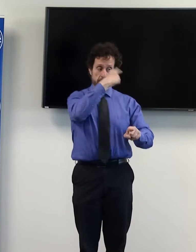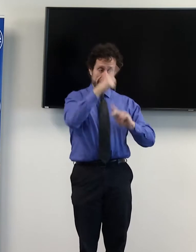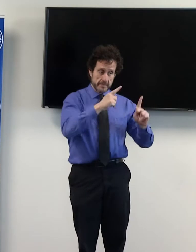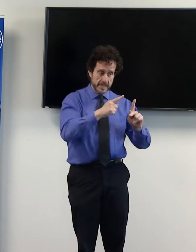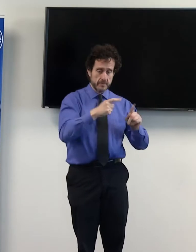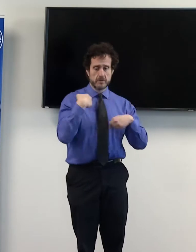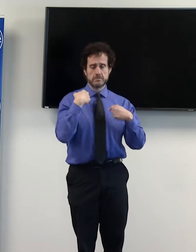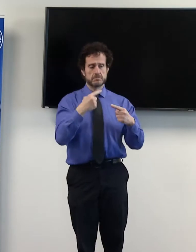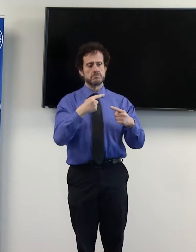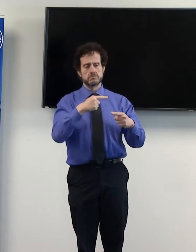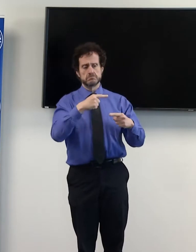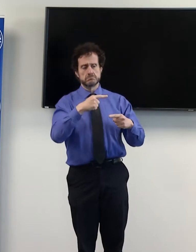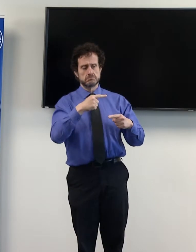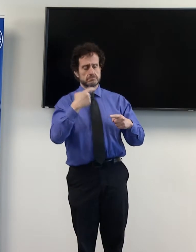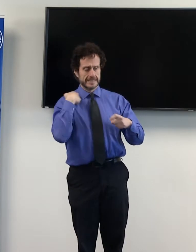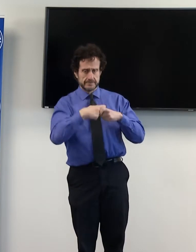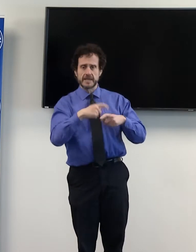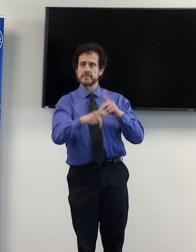for generations.